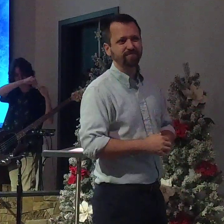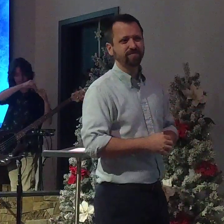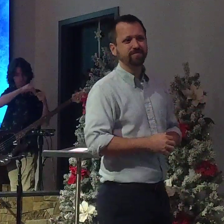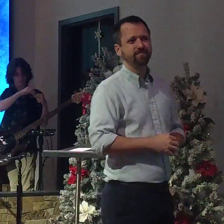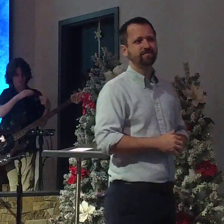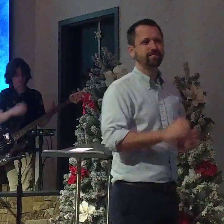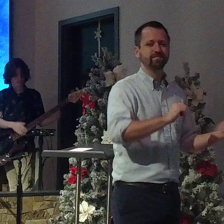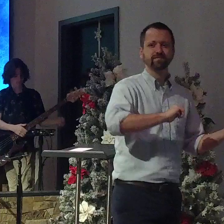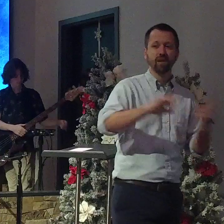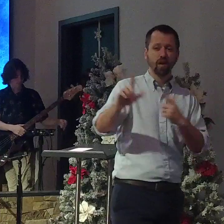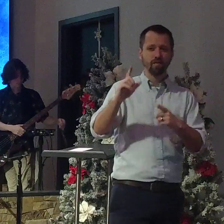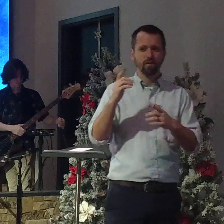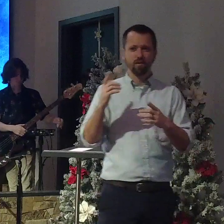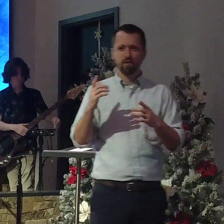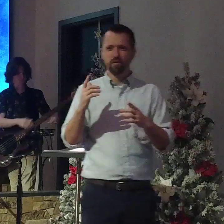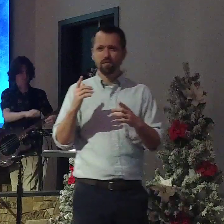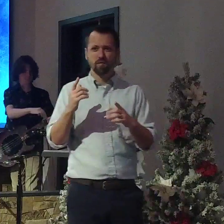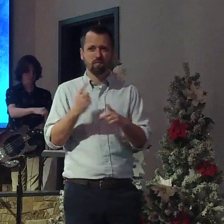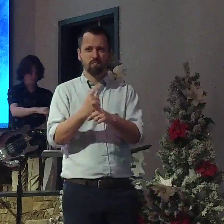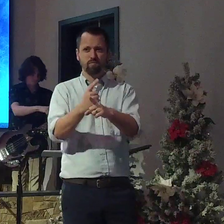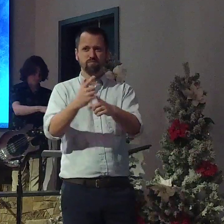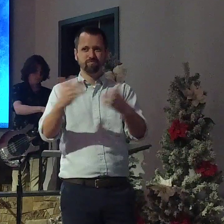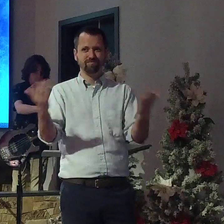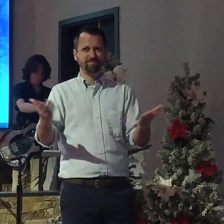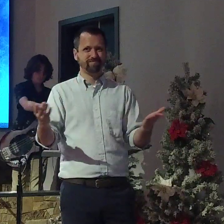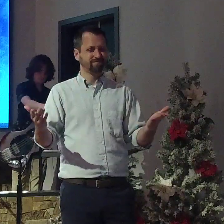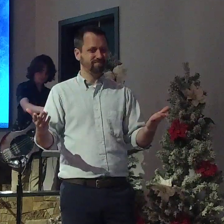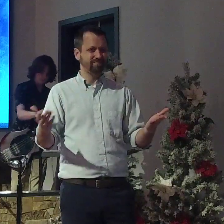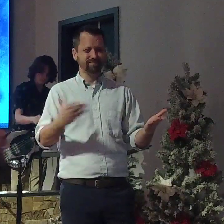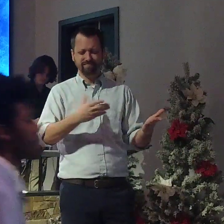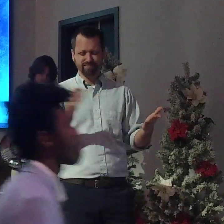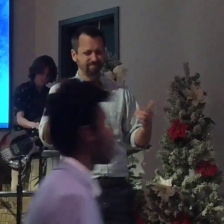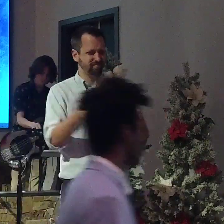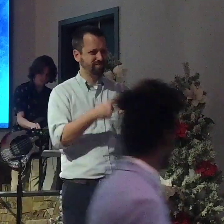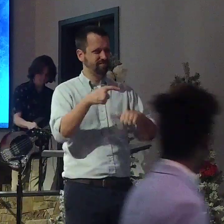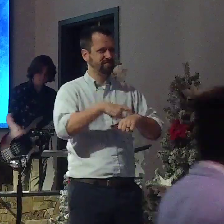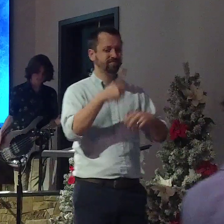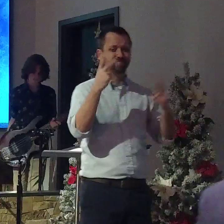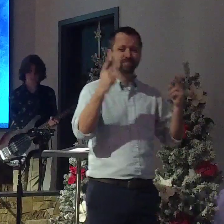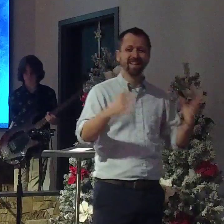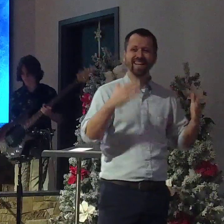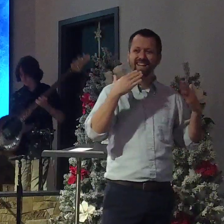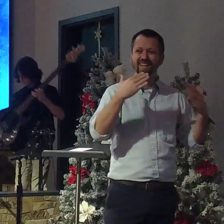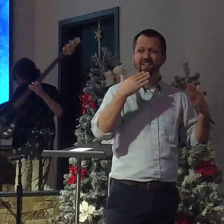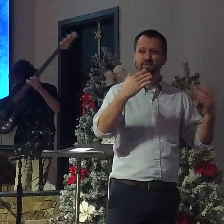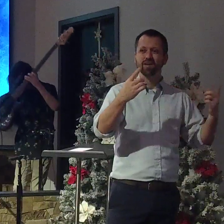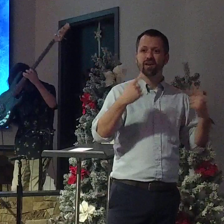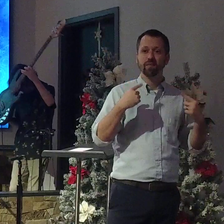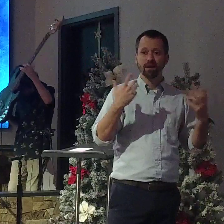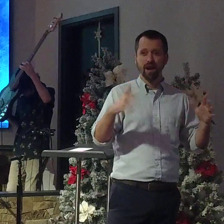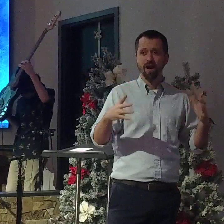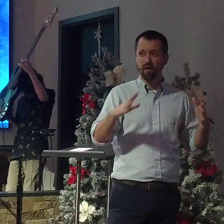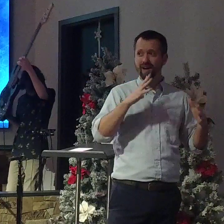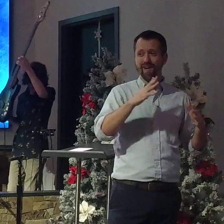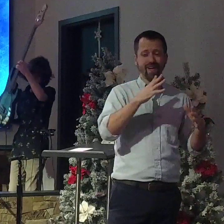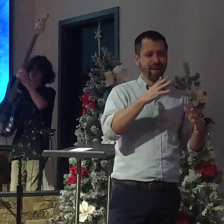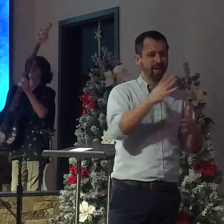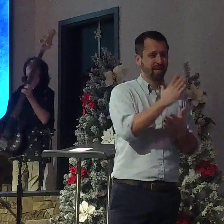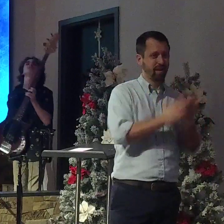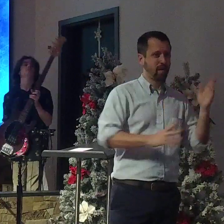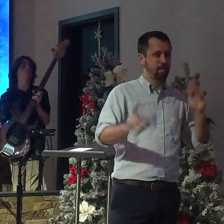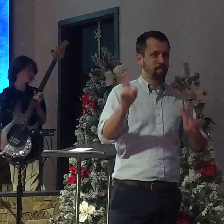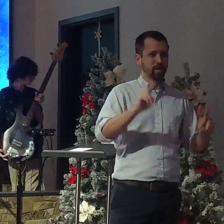With the blessing of your son Jesus, God, that he would pay for our sins on the cross. God, there's nothing left for us